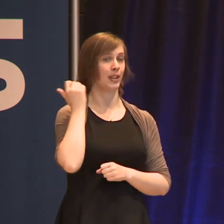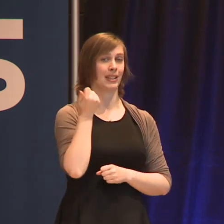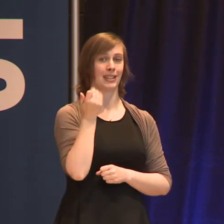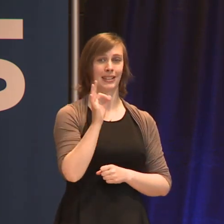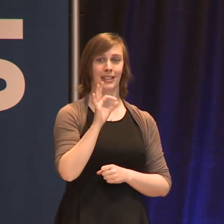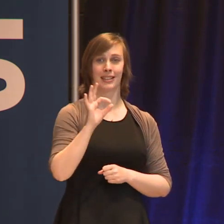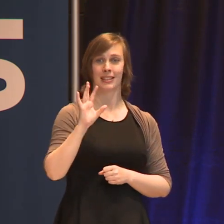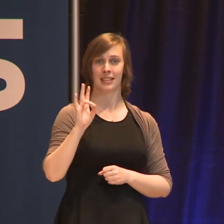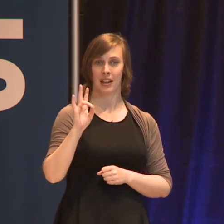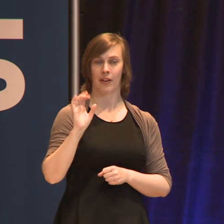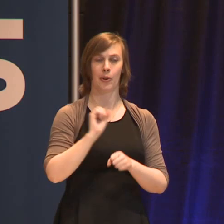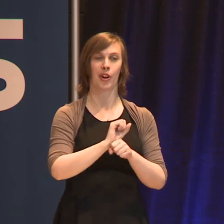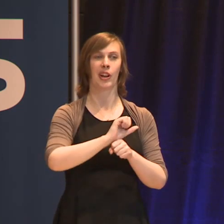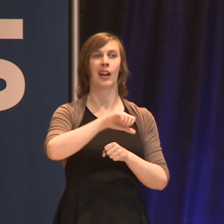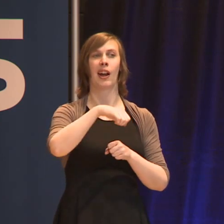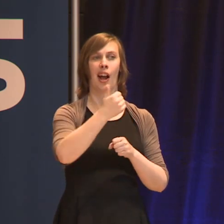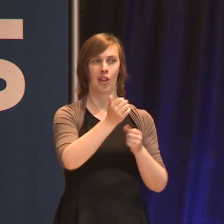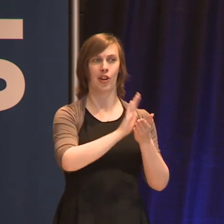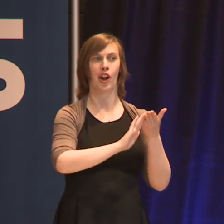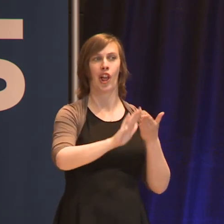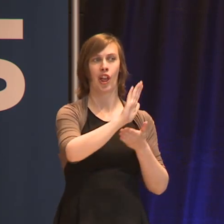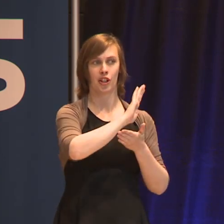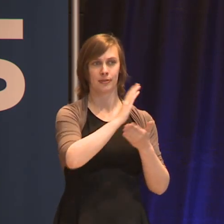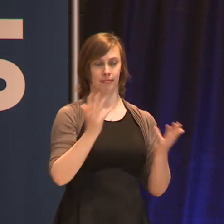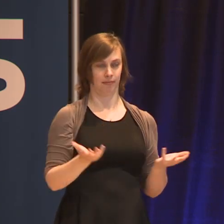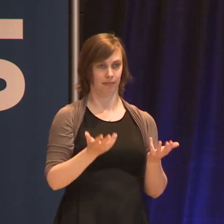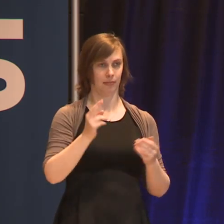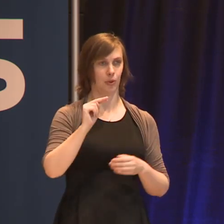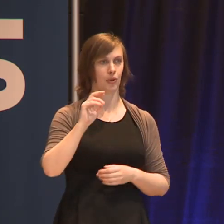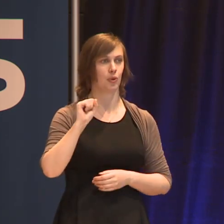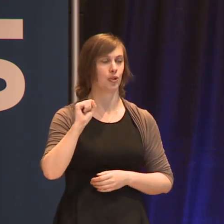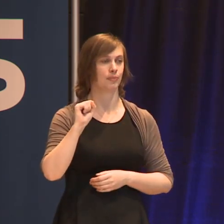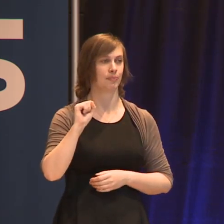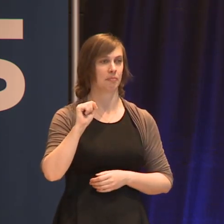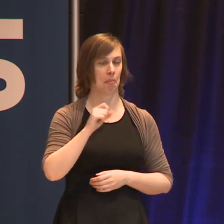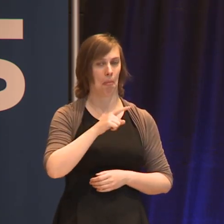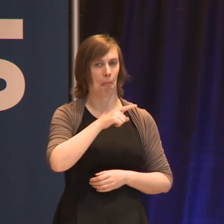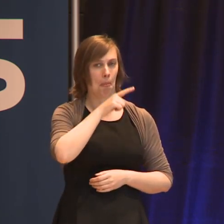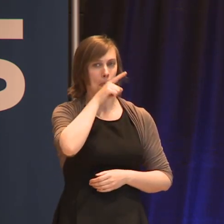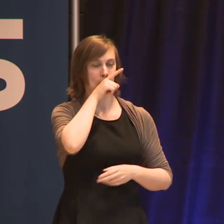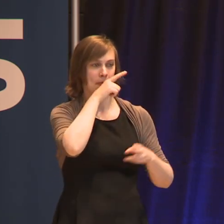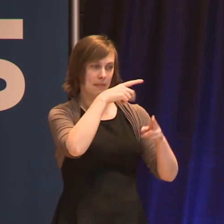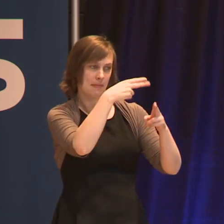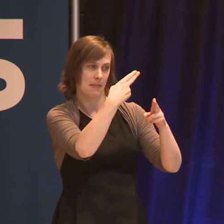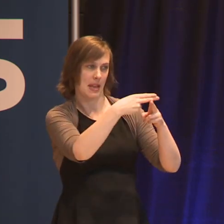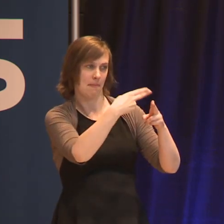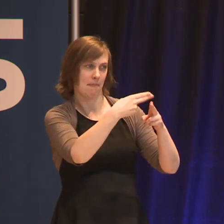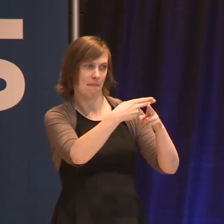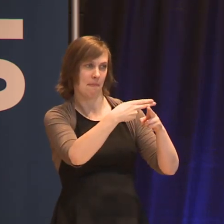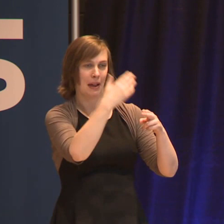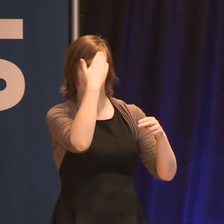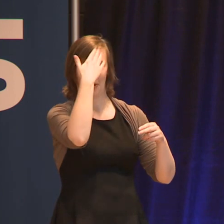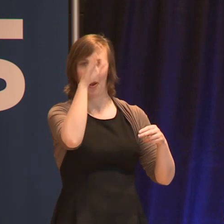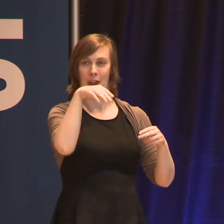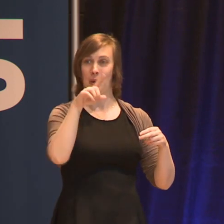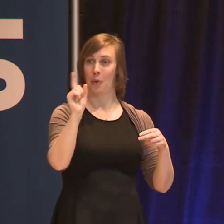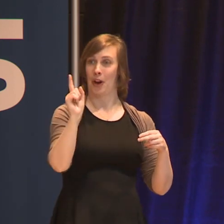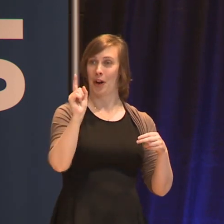different post-secondary institution here in Nova Scotia, I won't name the institution, but it's located in